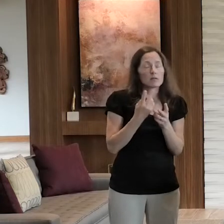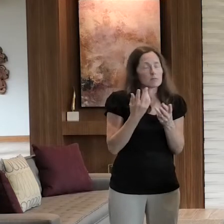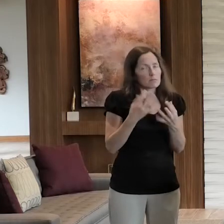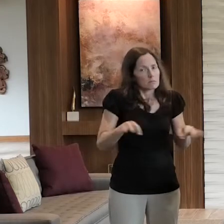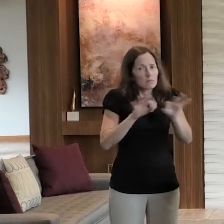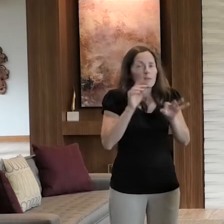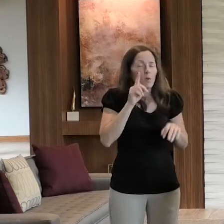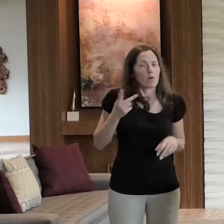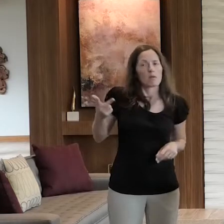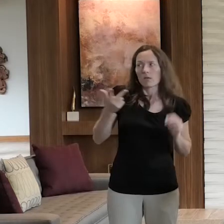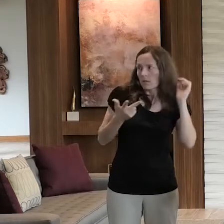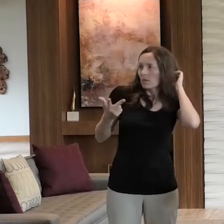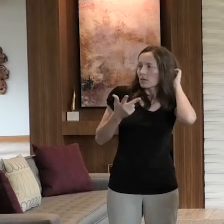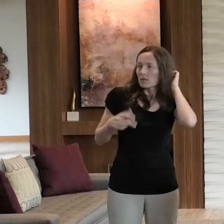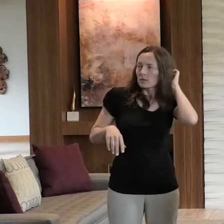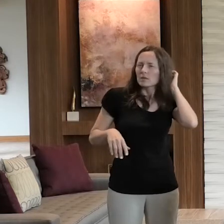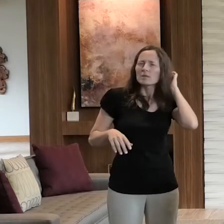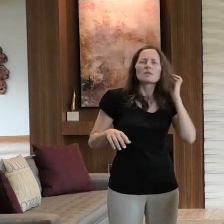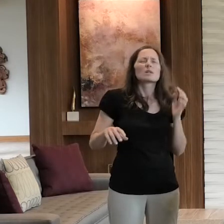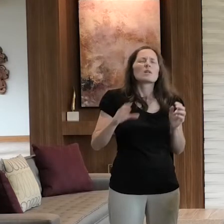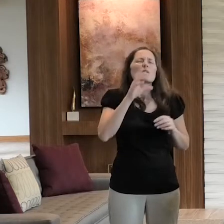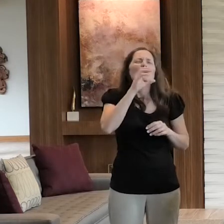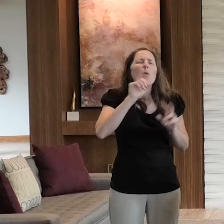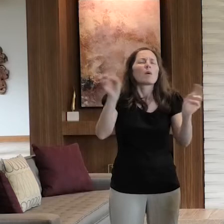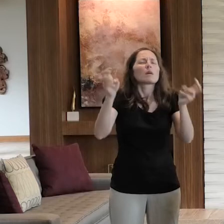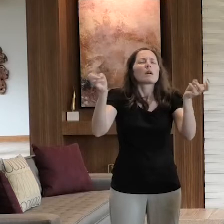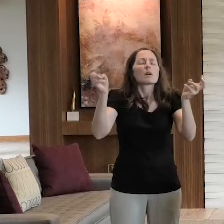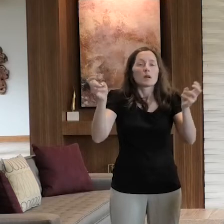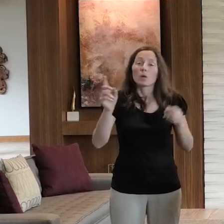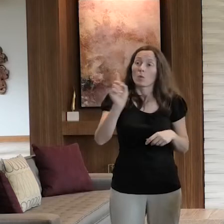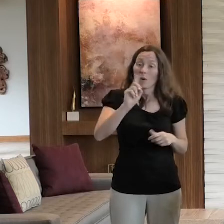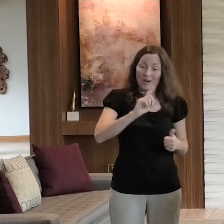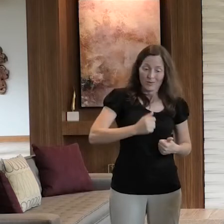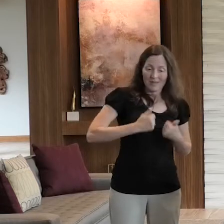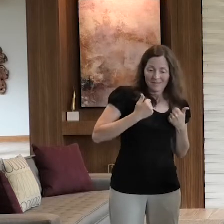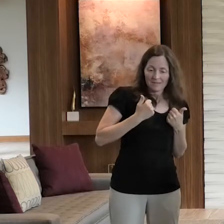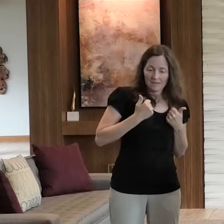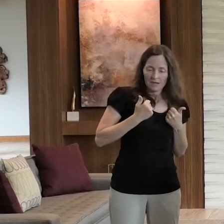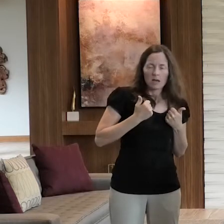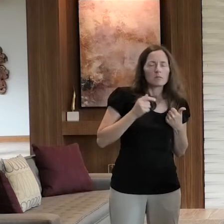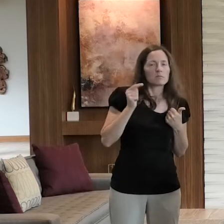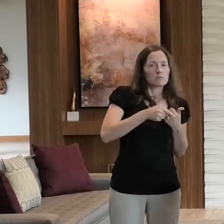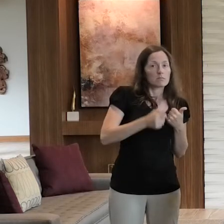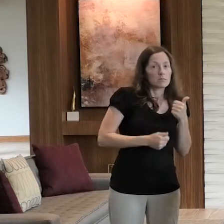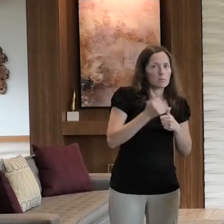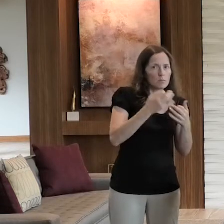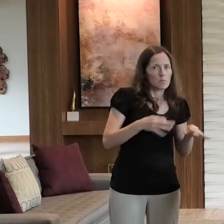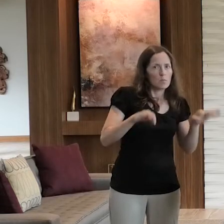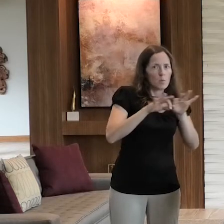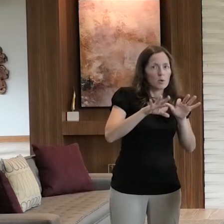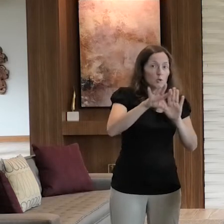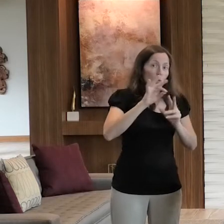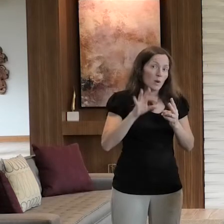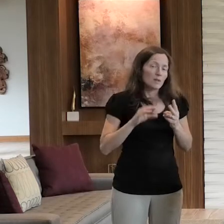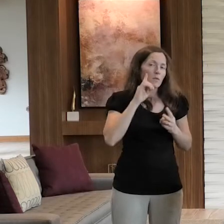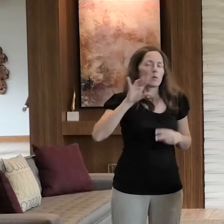saying there that where you live is your most important career choice, which I think I agree, and I think many of us do recognize and agree as well. And that's why